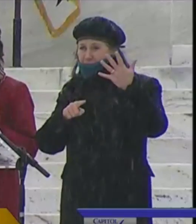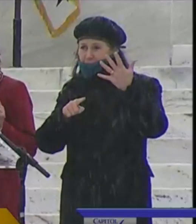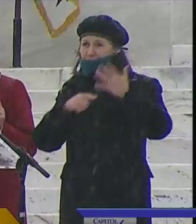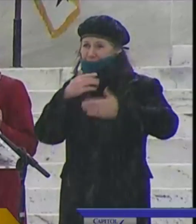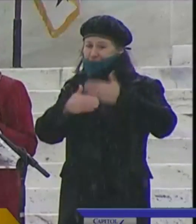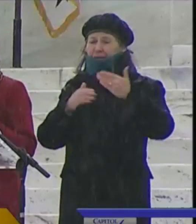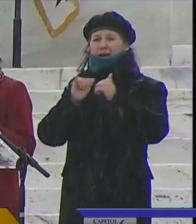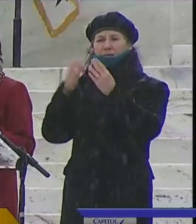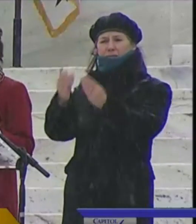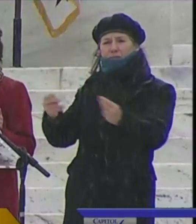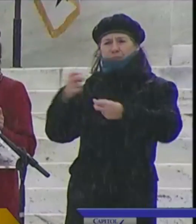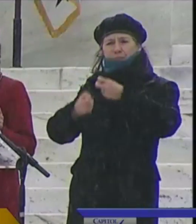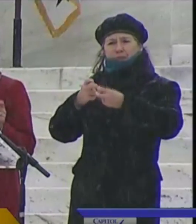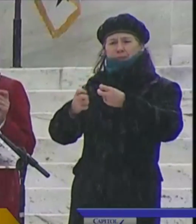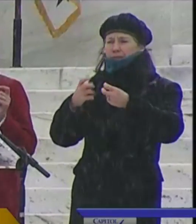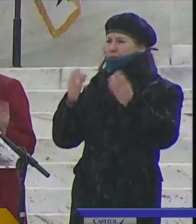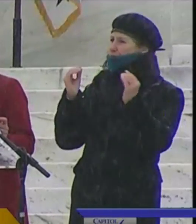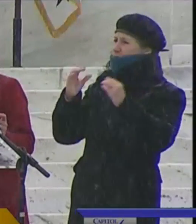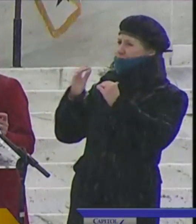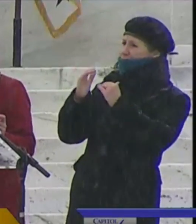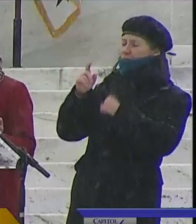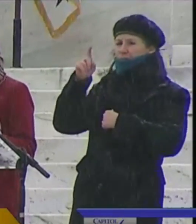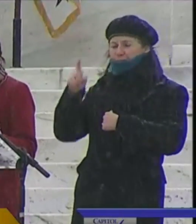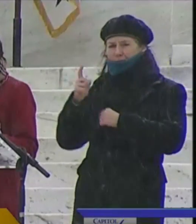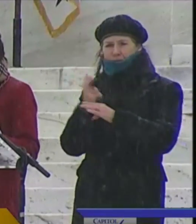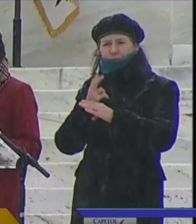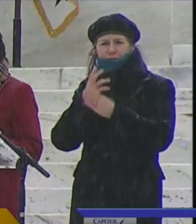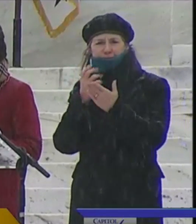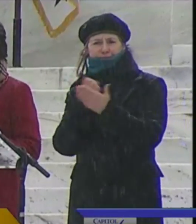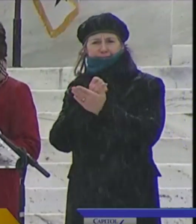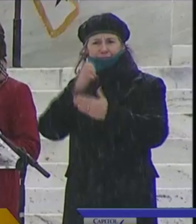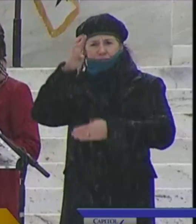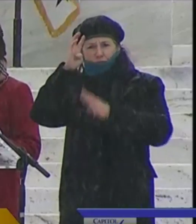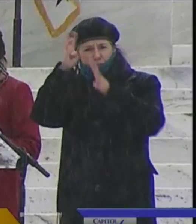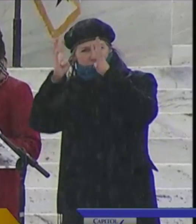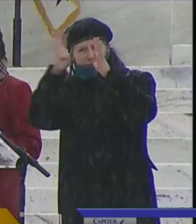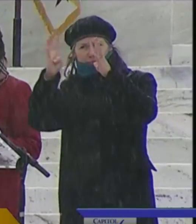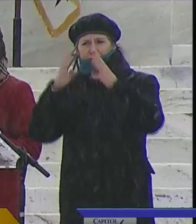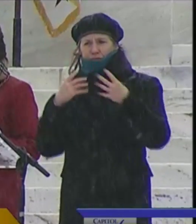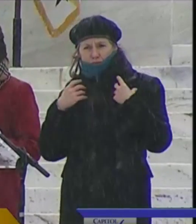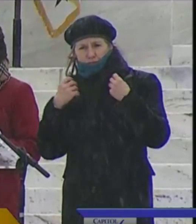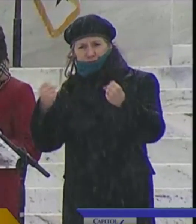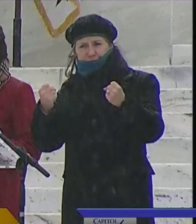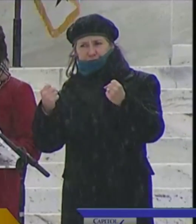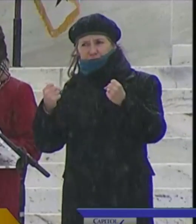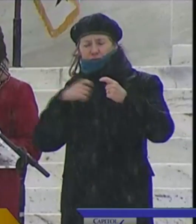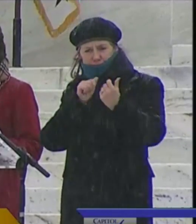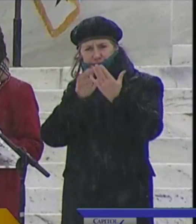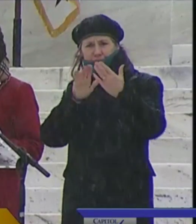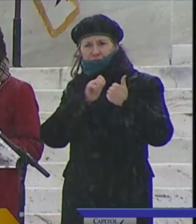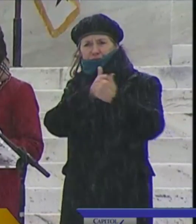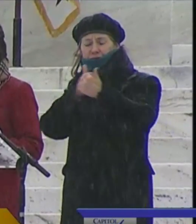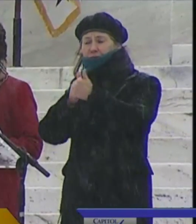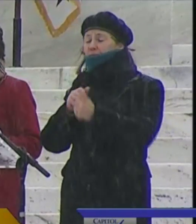limited only by our creativity and our courage to tackle the most difficult challenges. Over the past 30 years, we've